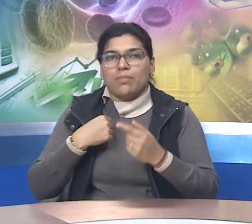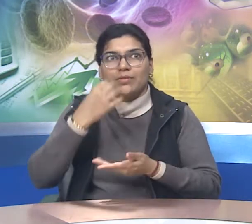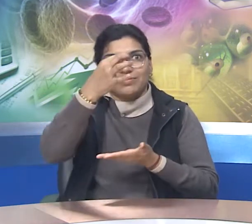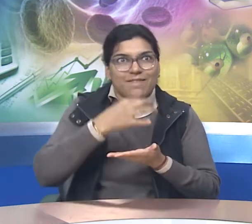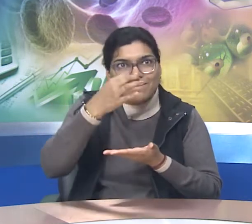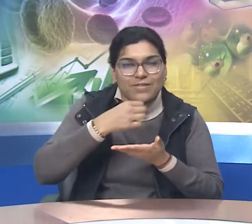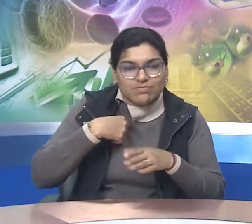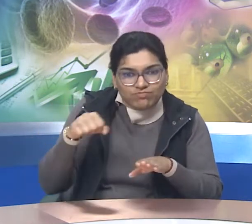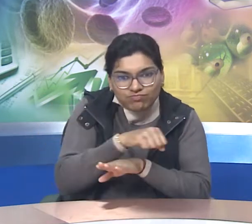less.